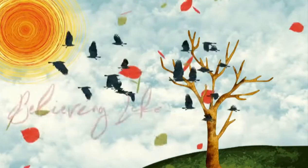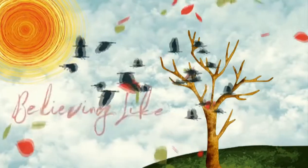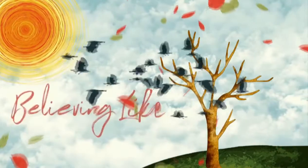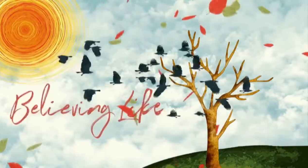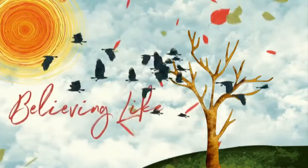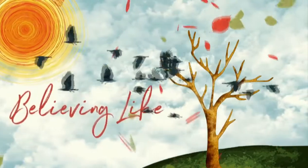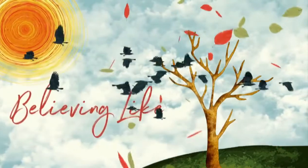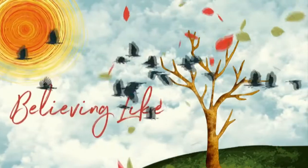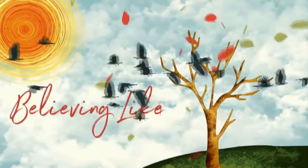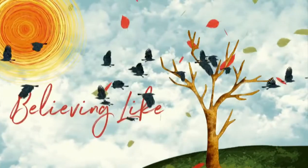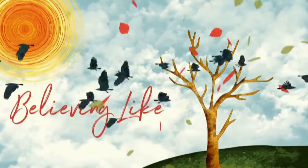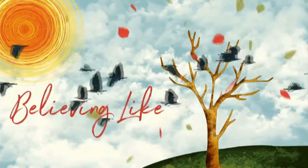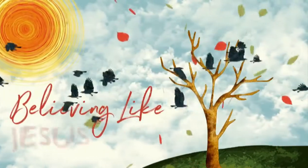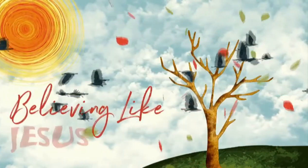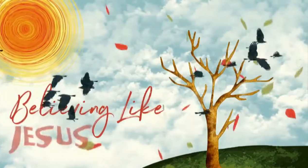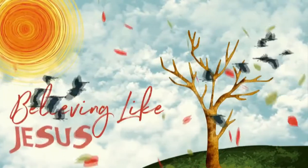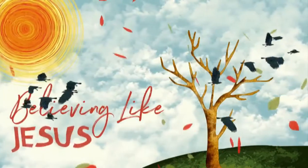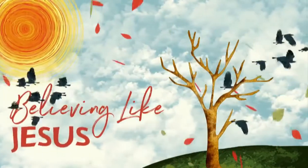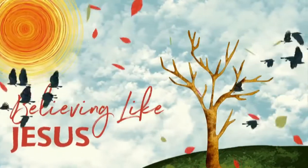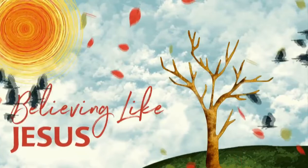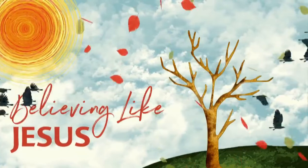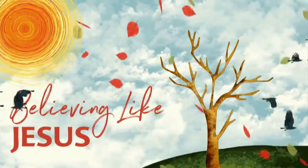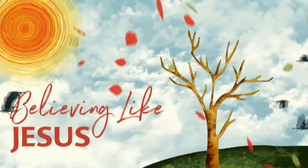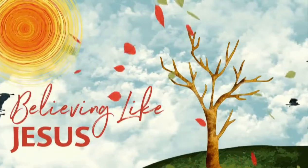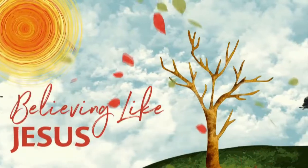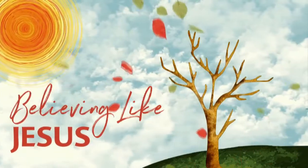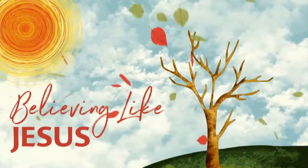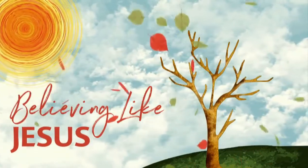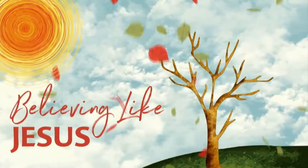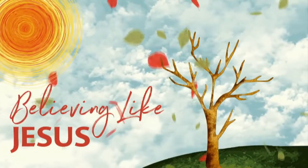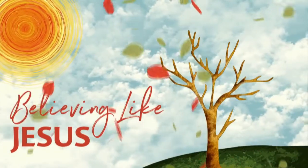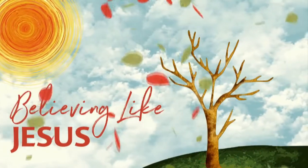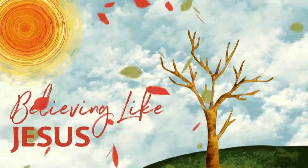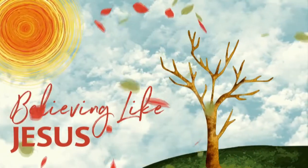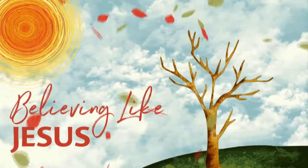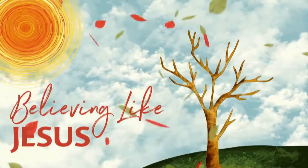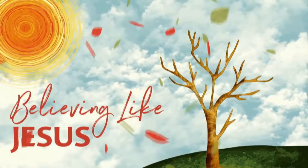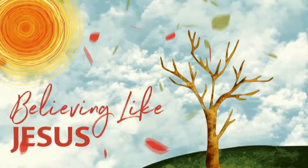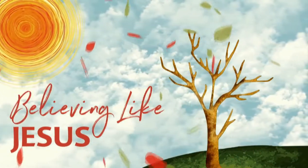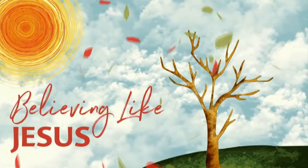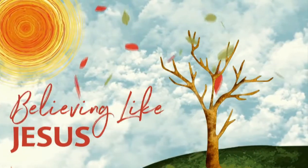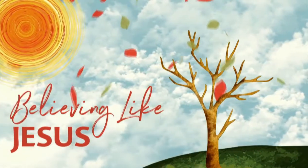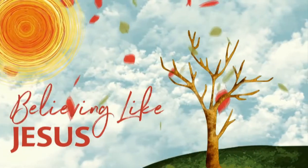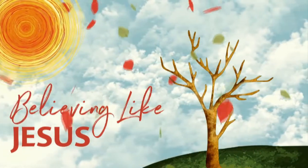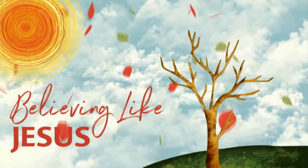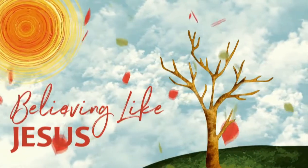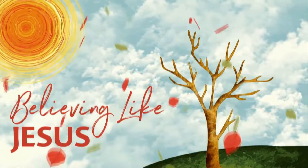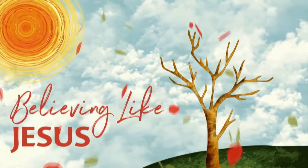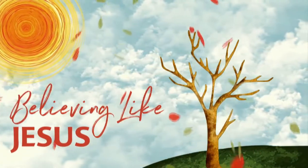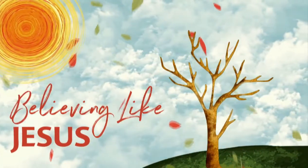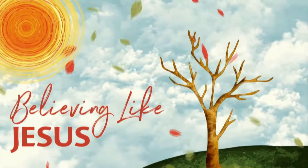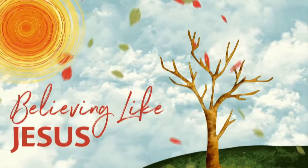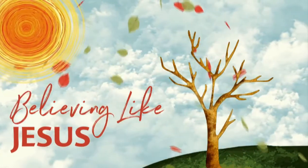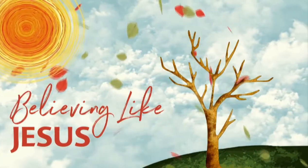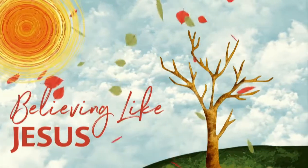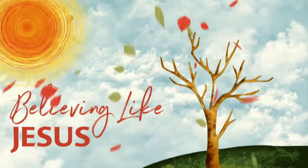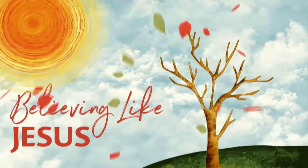sings. The 6 o'clock alarm would never ring,